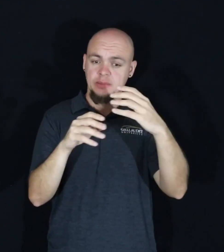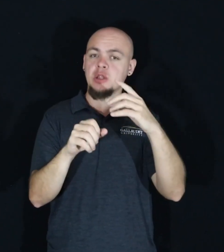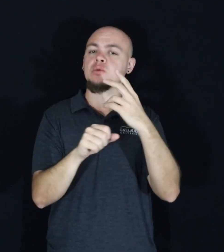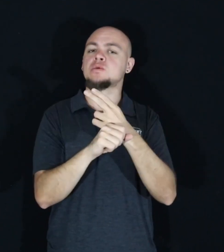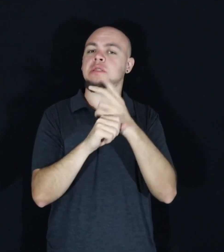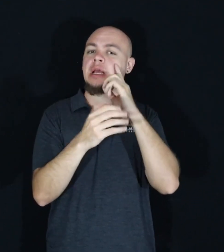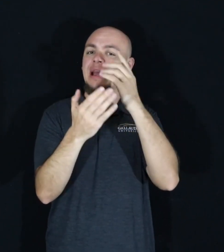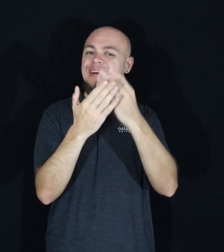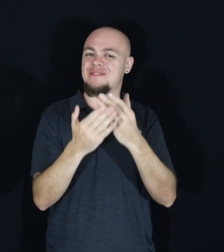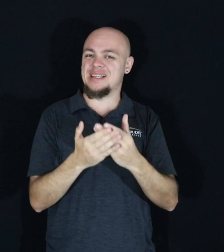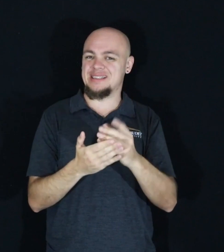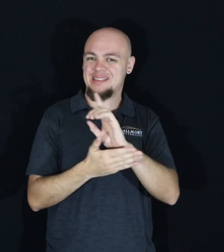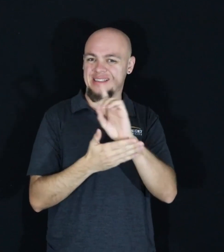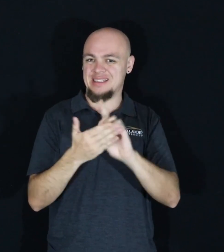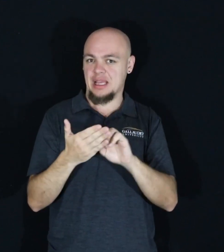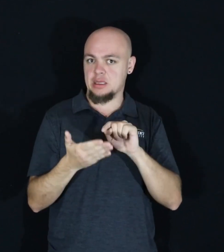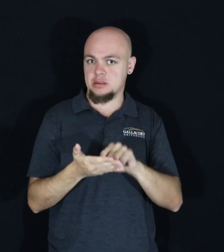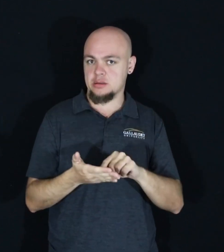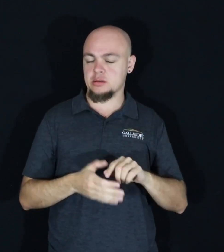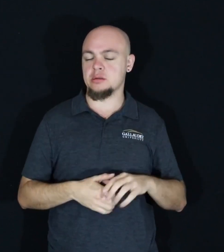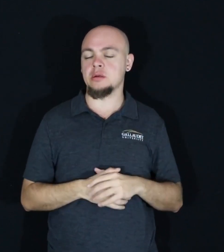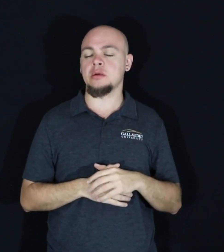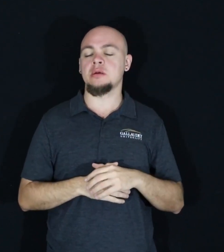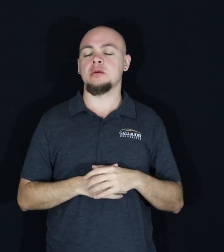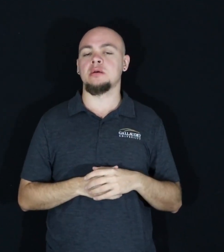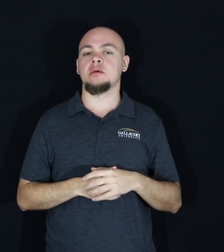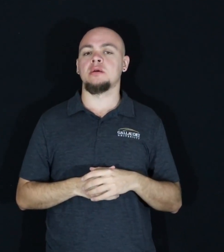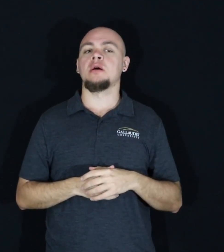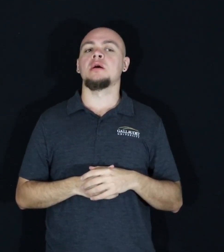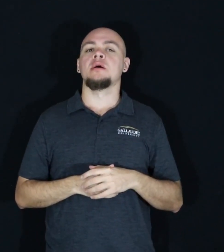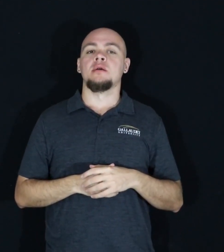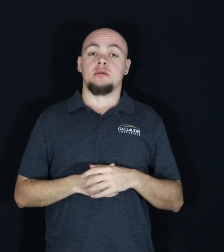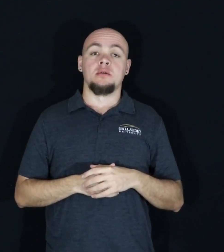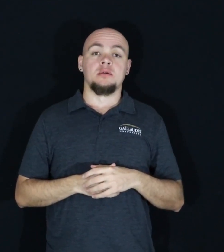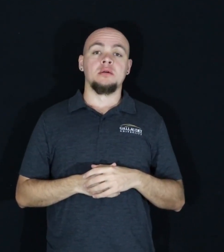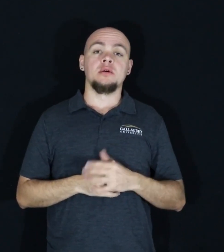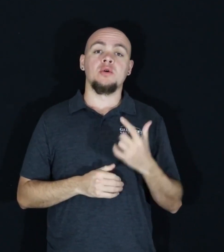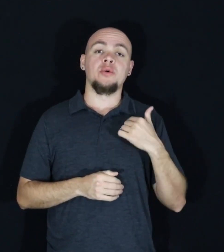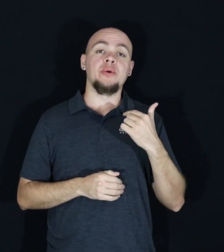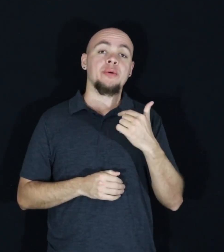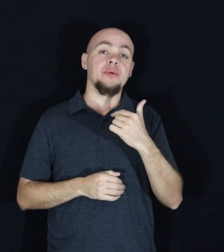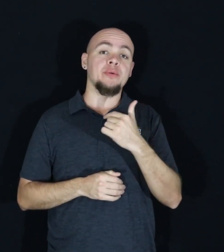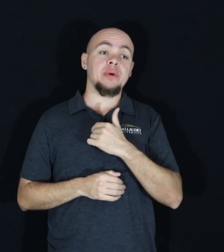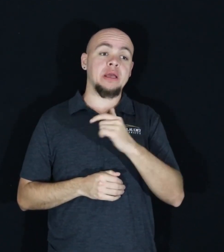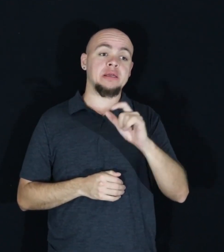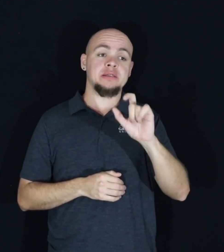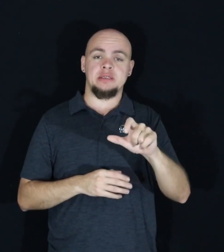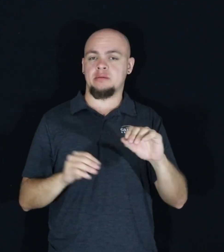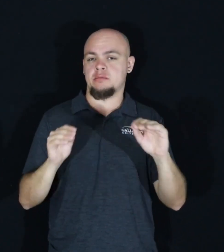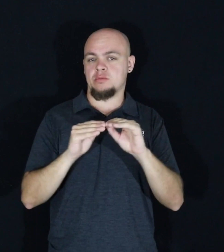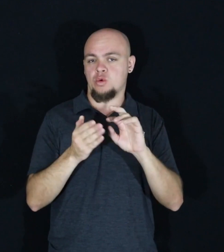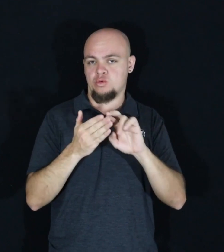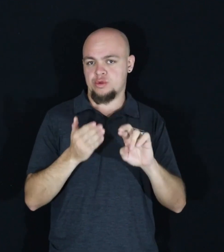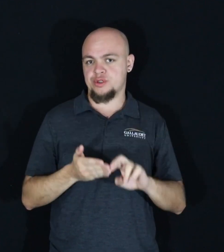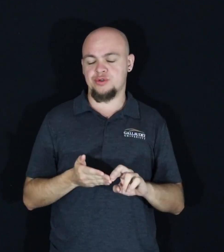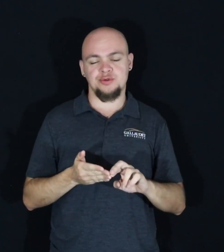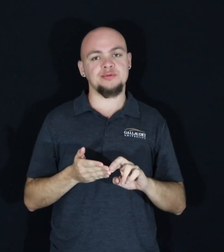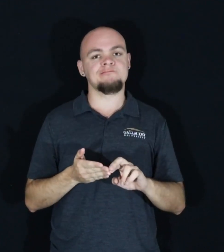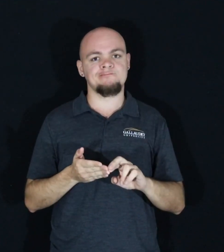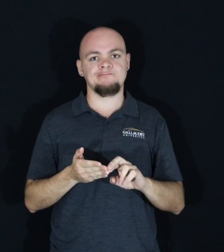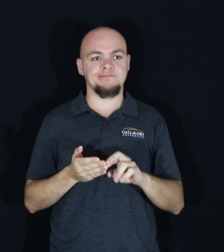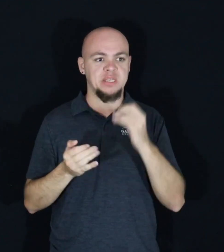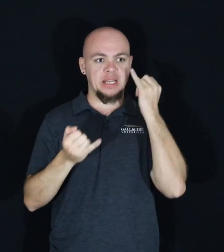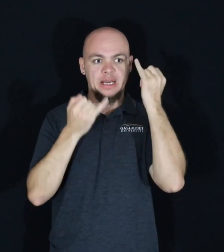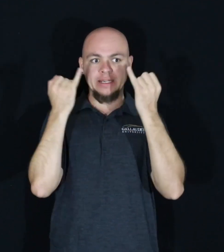evidence-based design. And we are overdue for an awakening of research, especially for